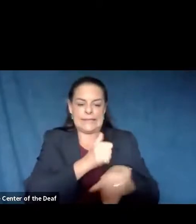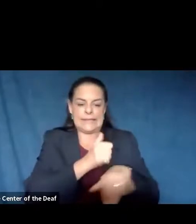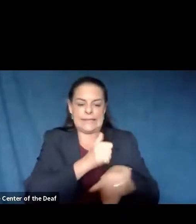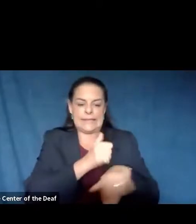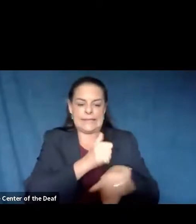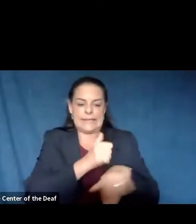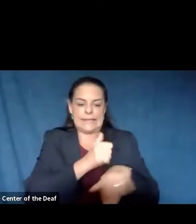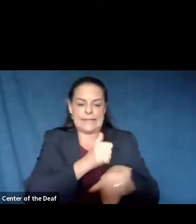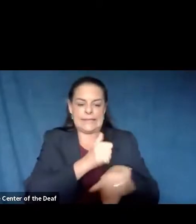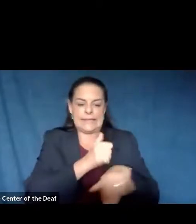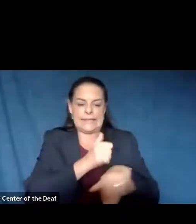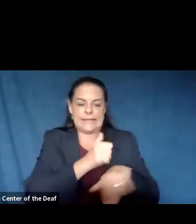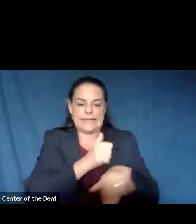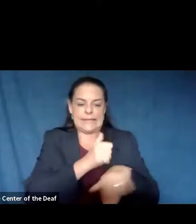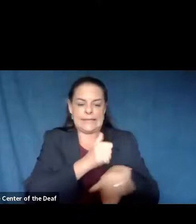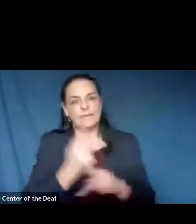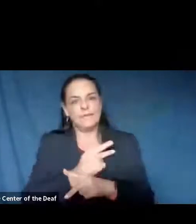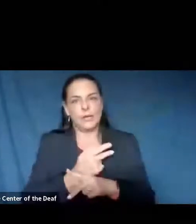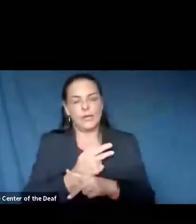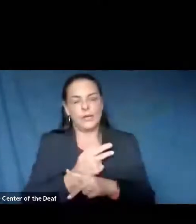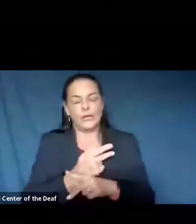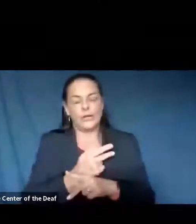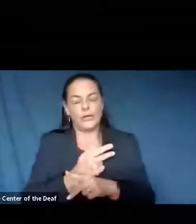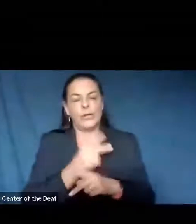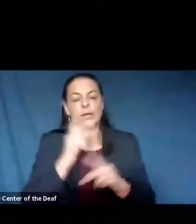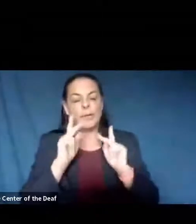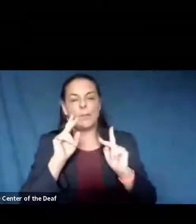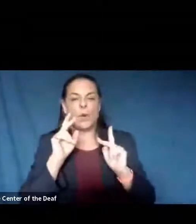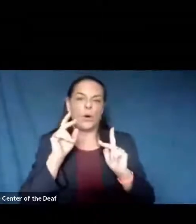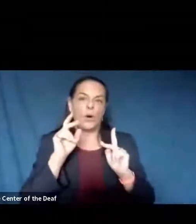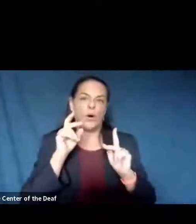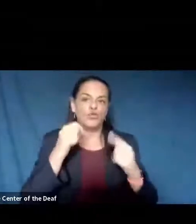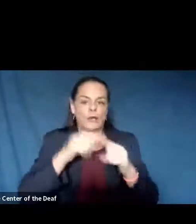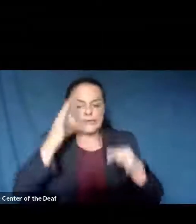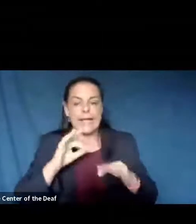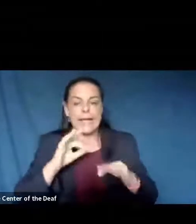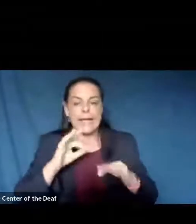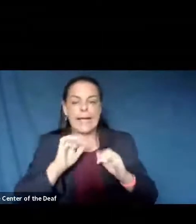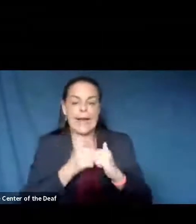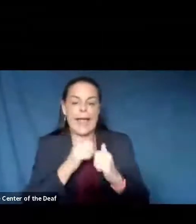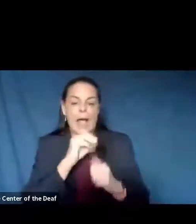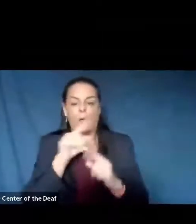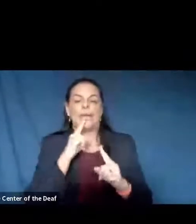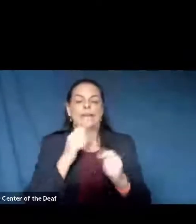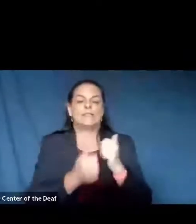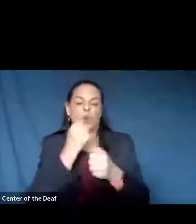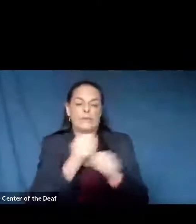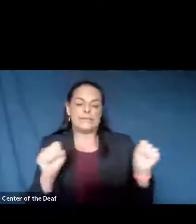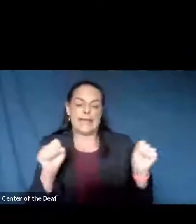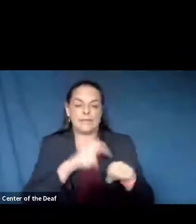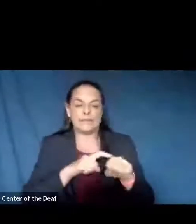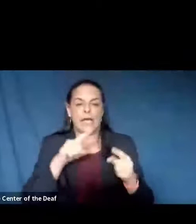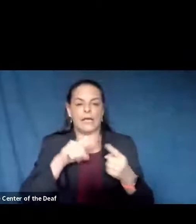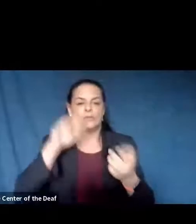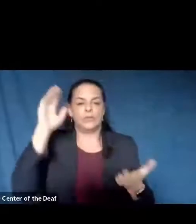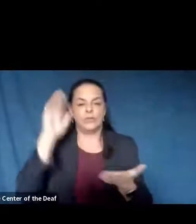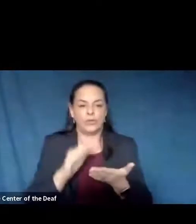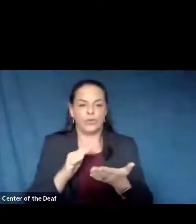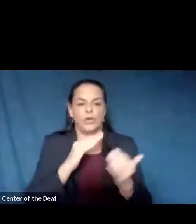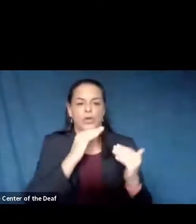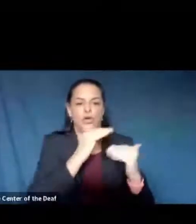different ways that they define for looking at how and when is the safest time to start removing restrictions and getting back to